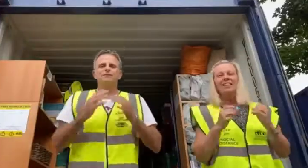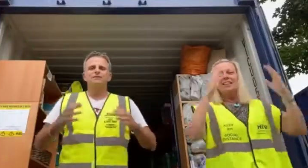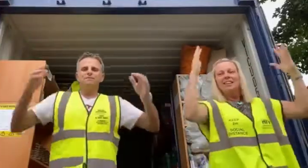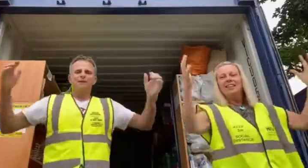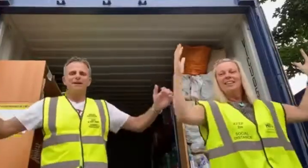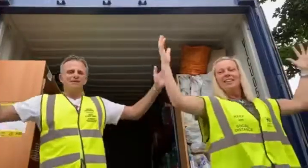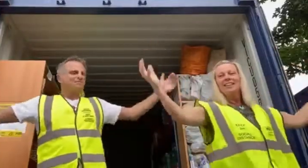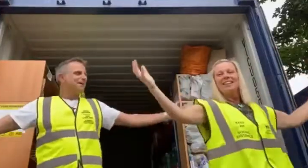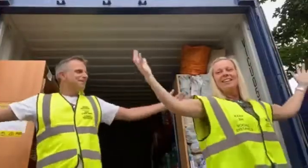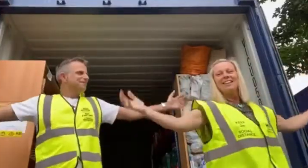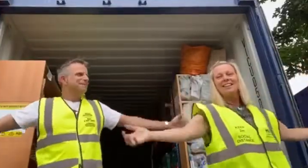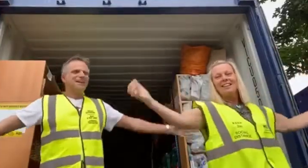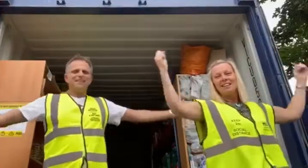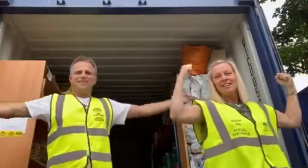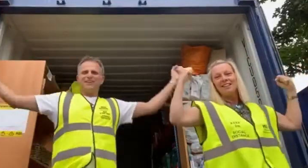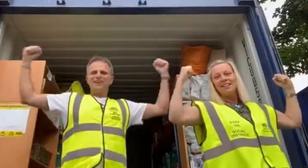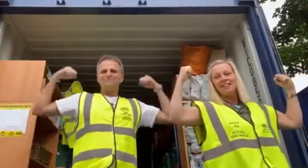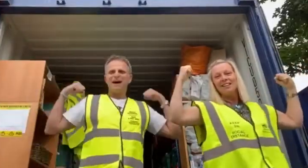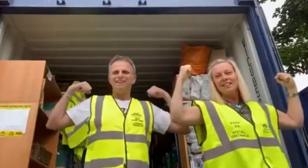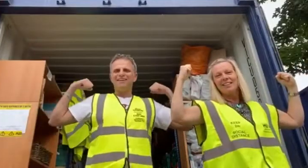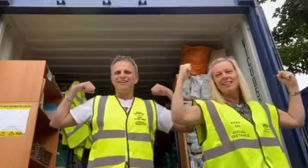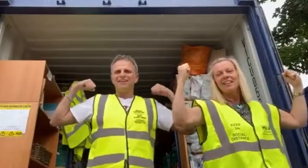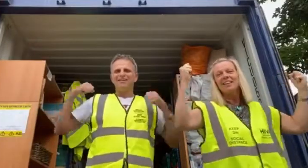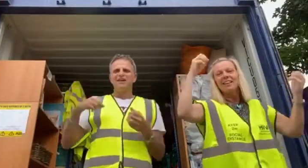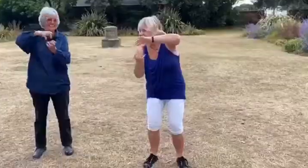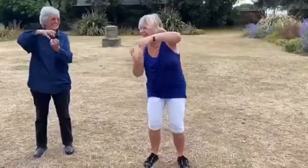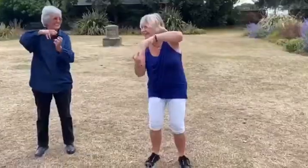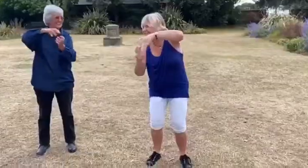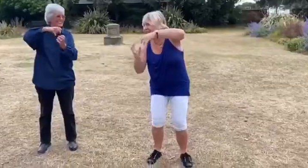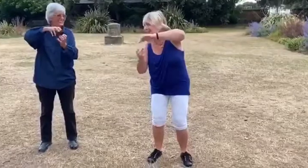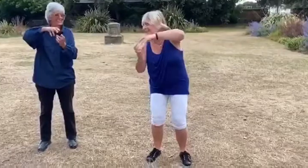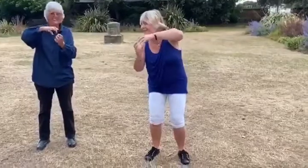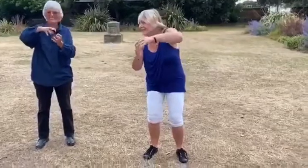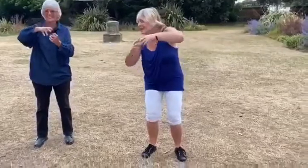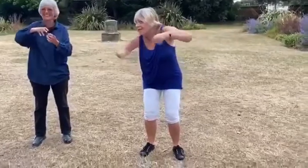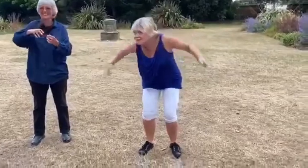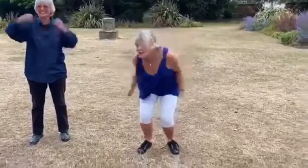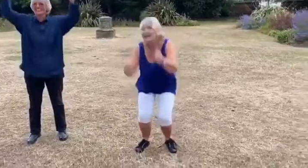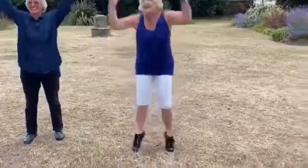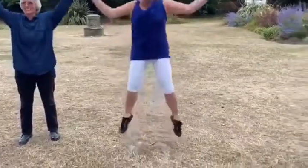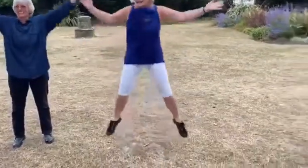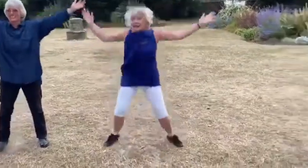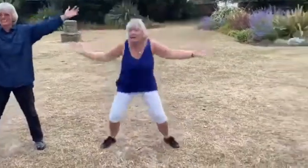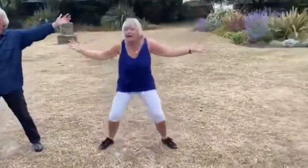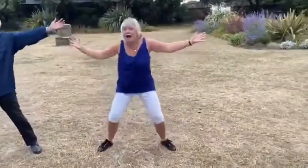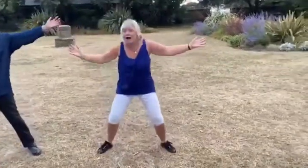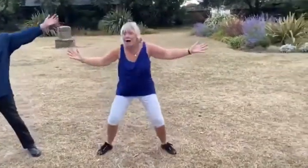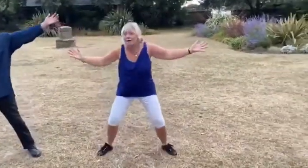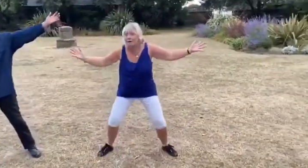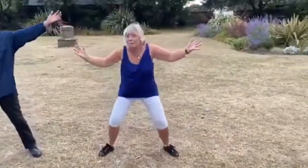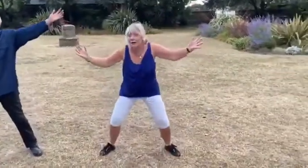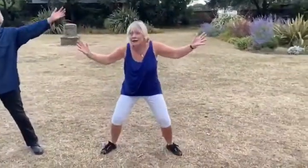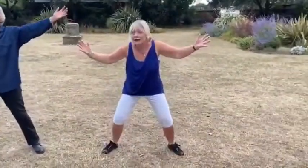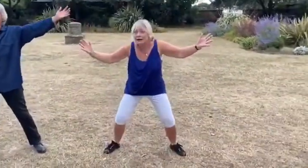-ha-ha-ha-ha-ha-ha-ha-ha-ha-ha-ha-ha-ha-ha-ha-ha-ha-ha-ha-ha-ha-ha-ha-ha-ha-ha-ha-ha